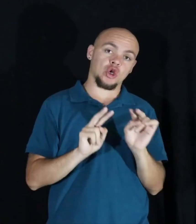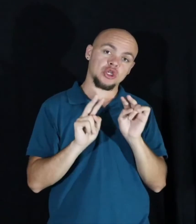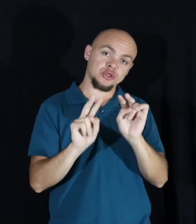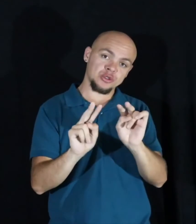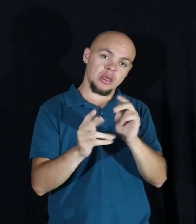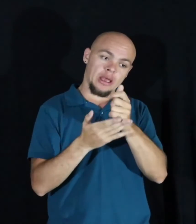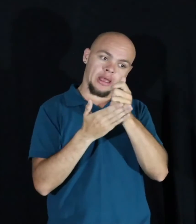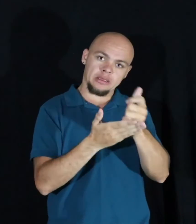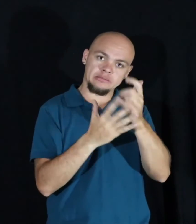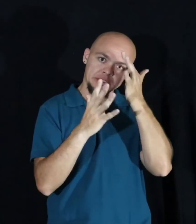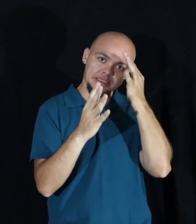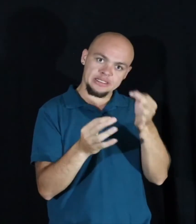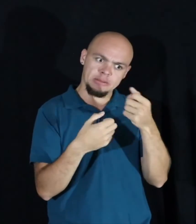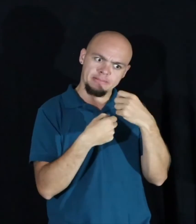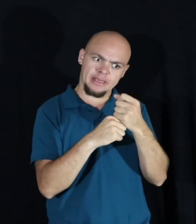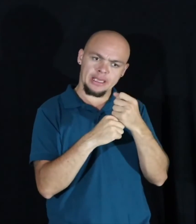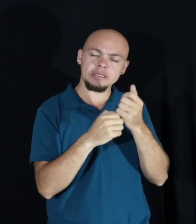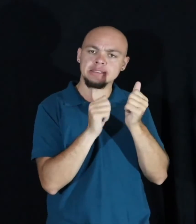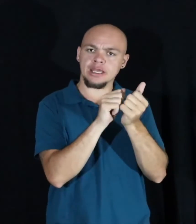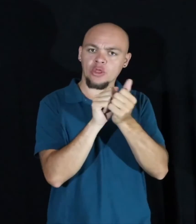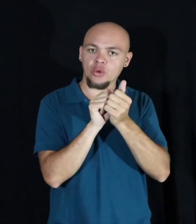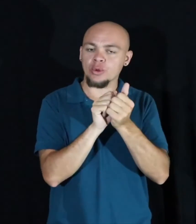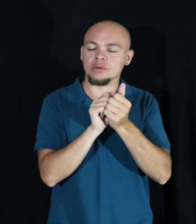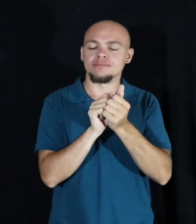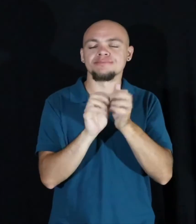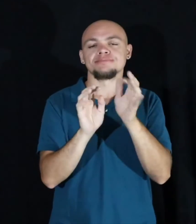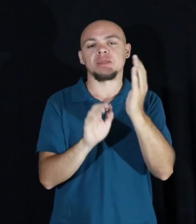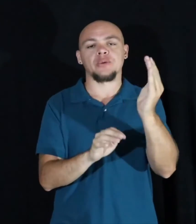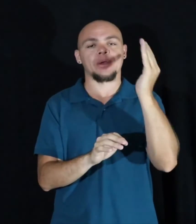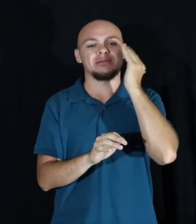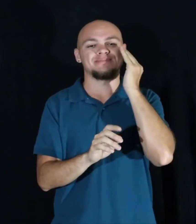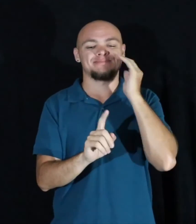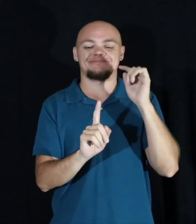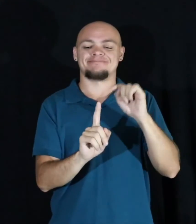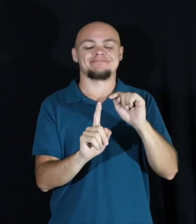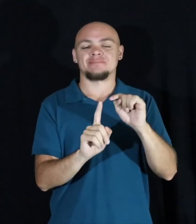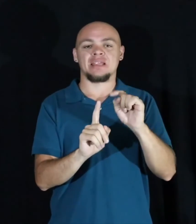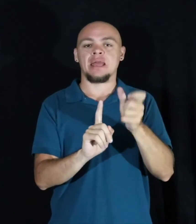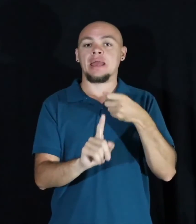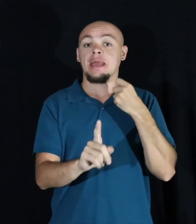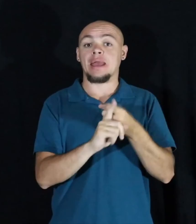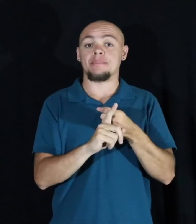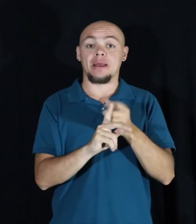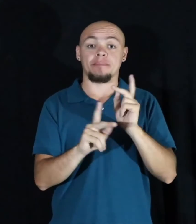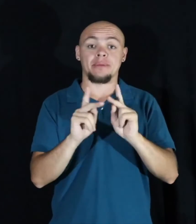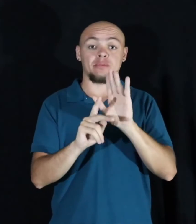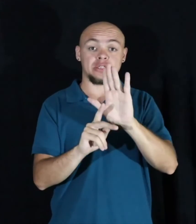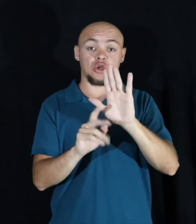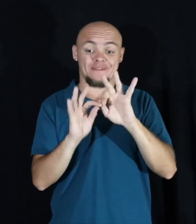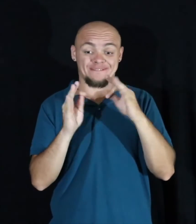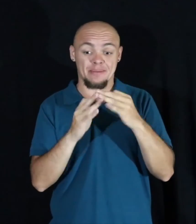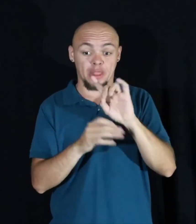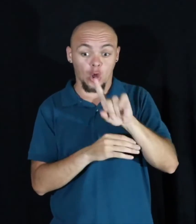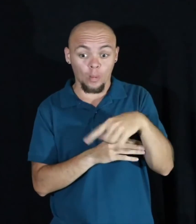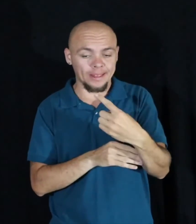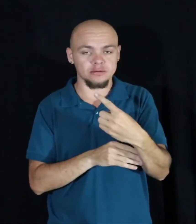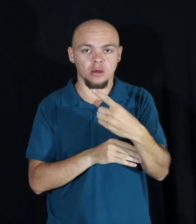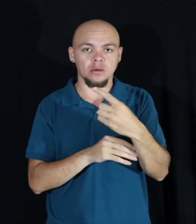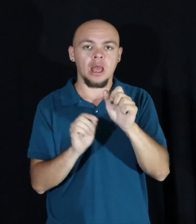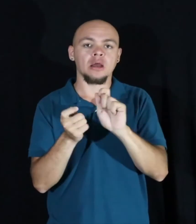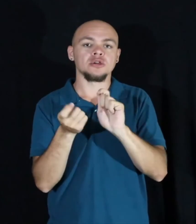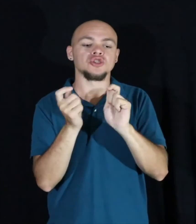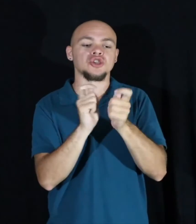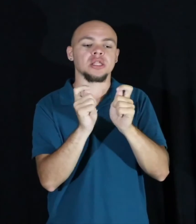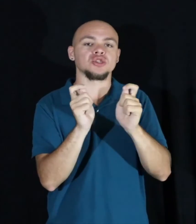help them to make these important decisions. We know that it's not just going to impact those closest to you, but create a ripple